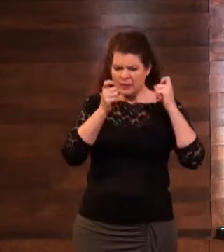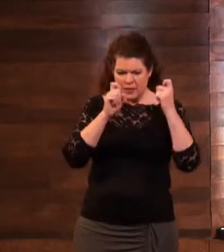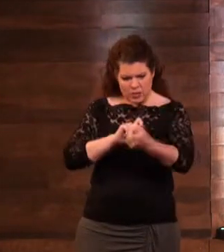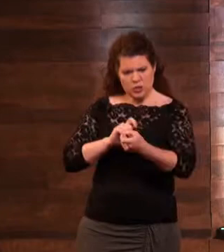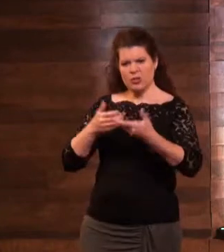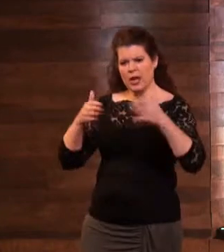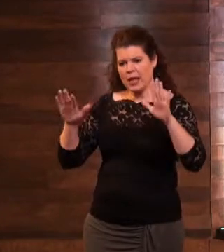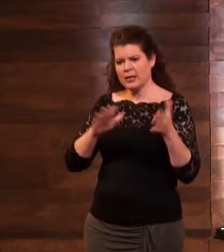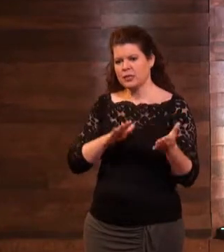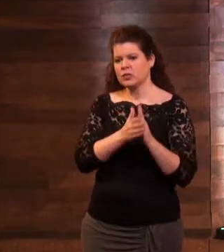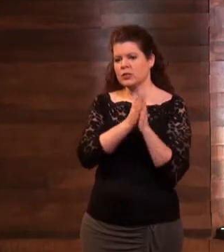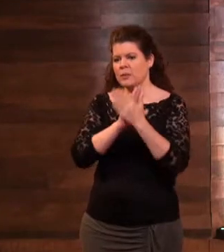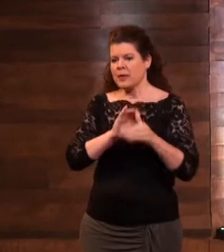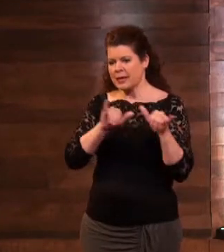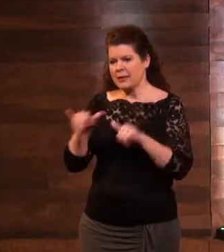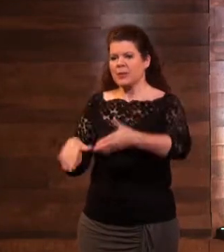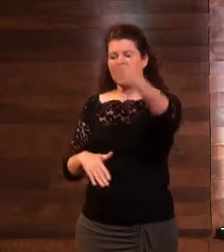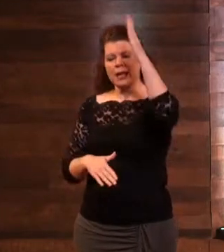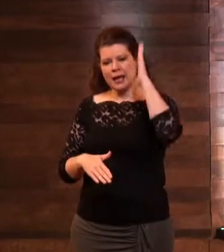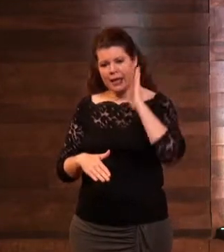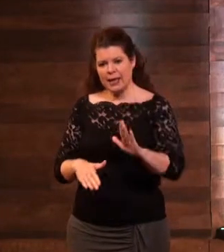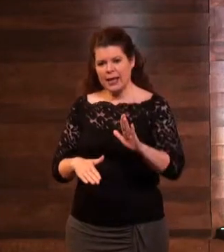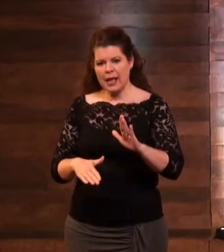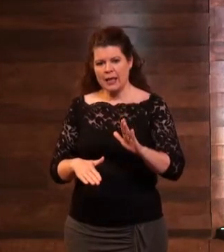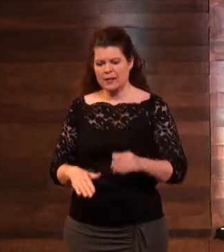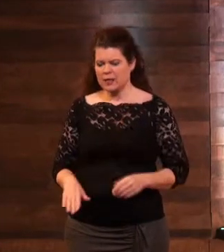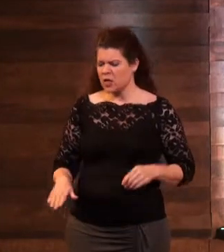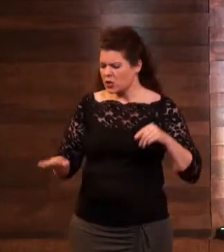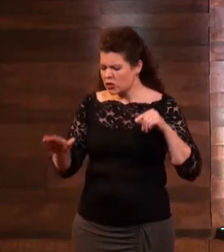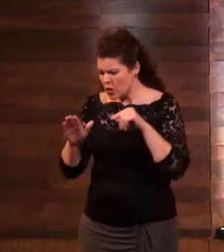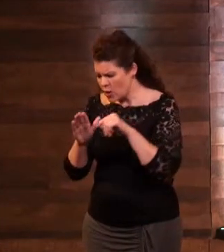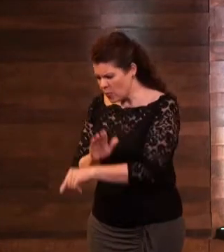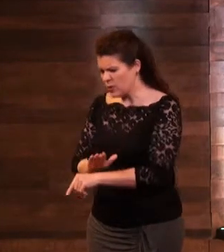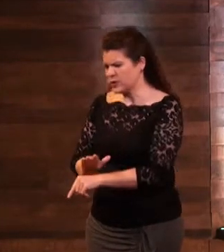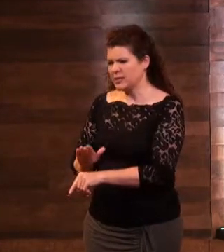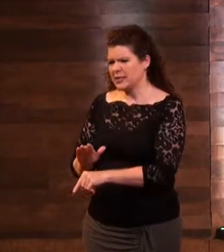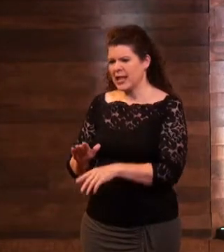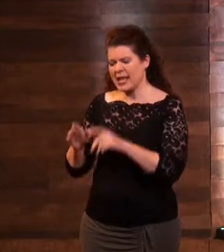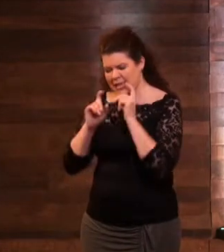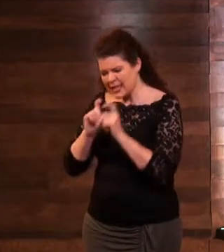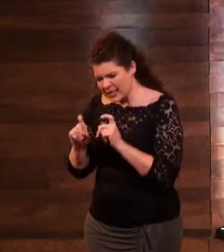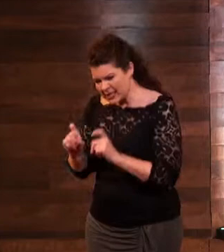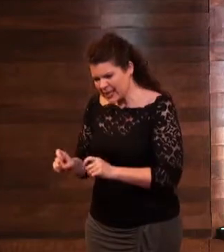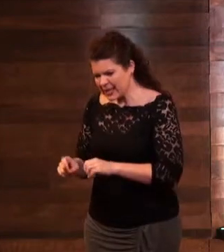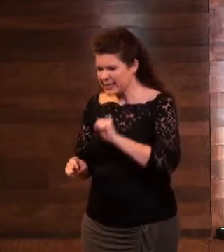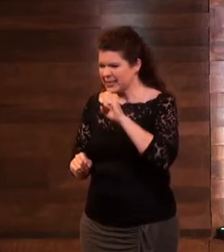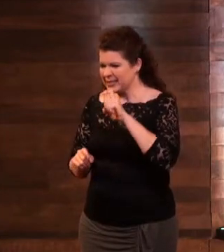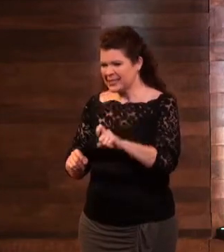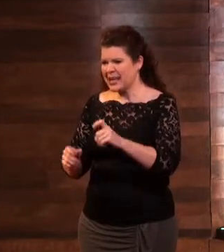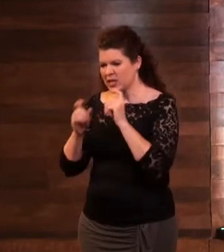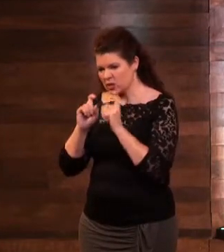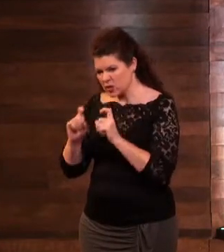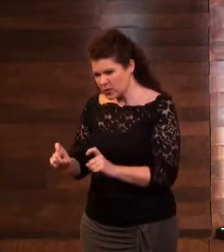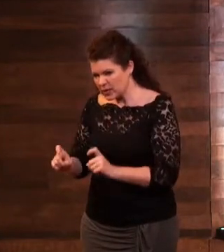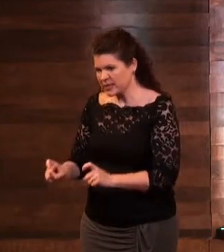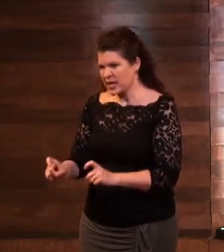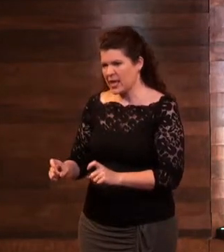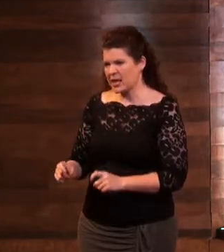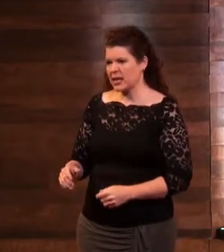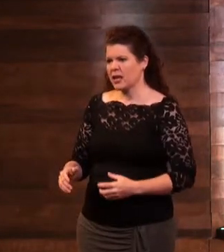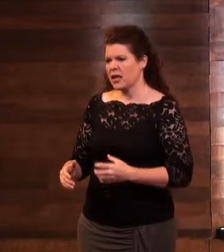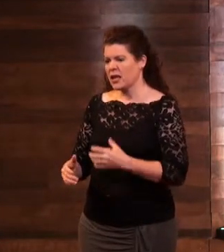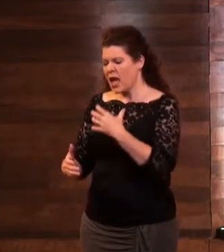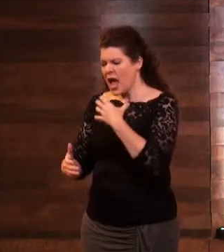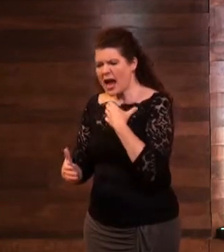you: sexual immorality, impurity, passion, evil desire, and covetousness, which is idolatry.